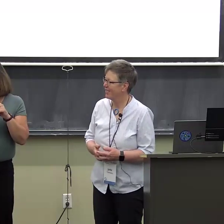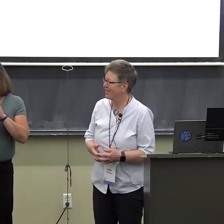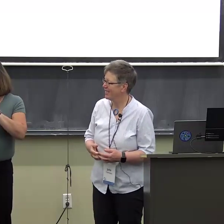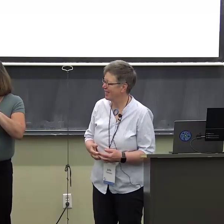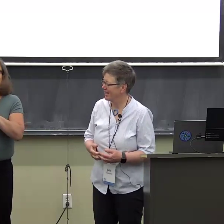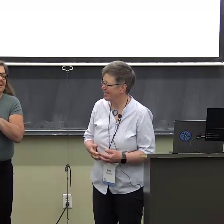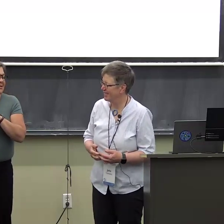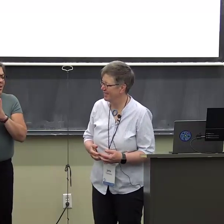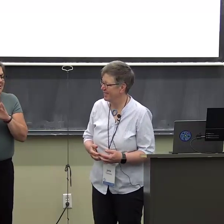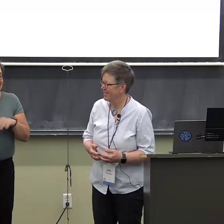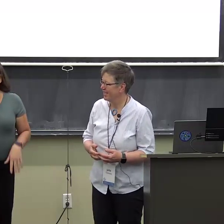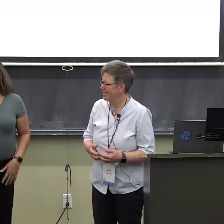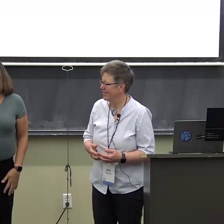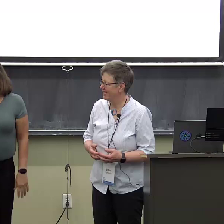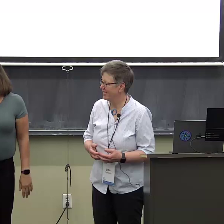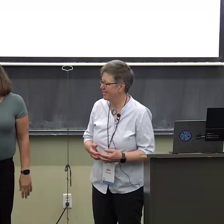Oh, yeah.